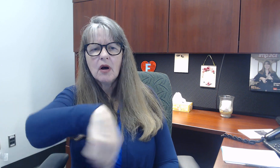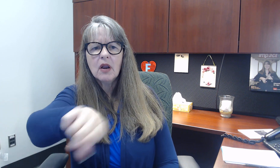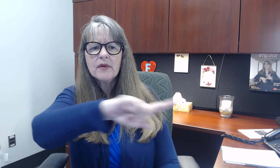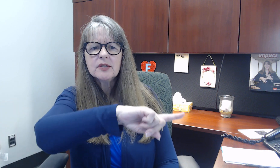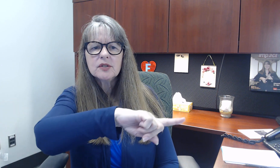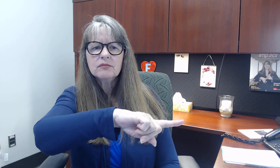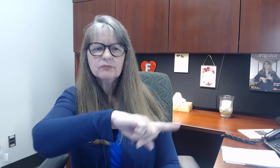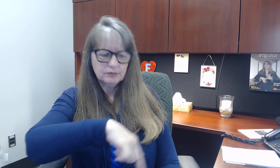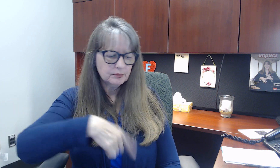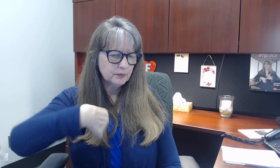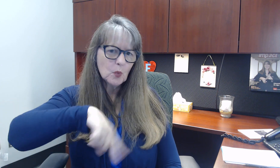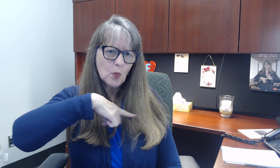of us, we,